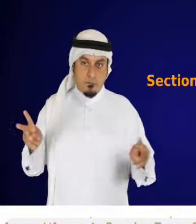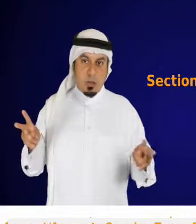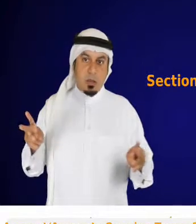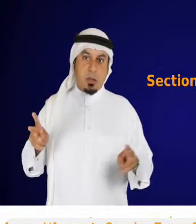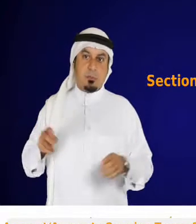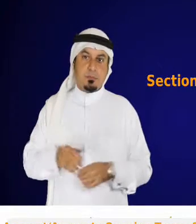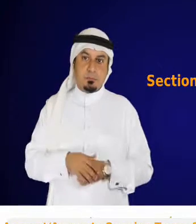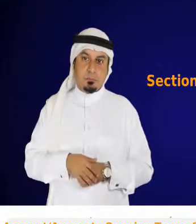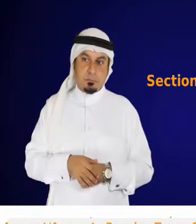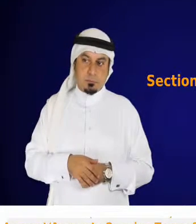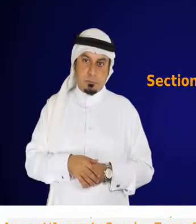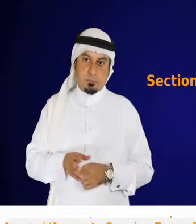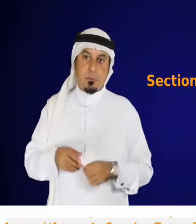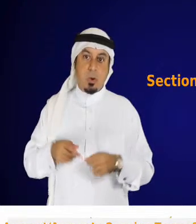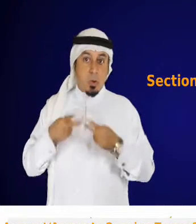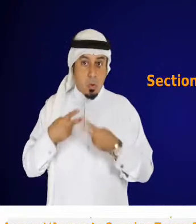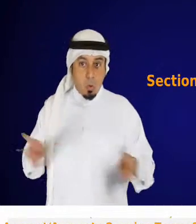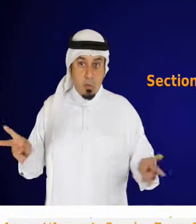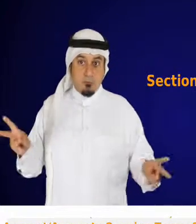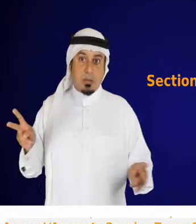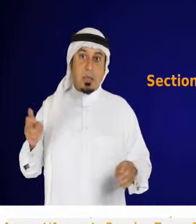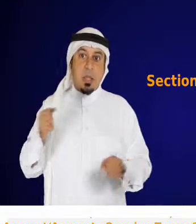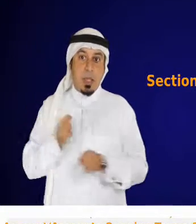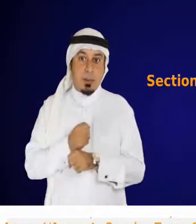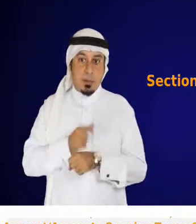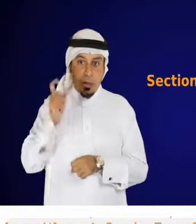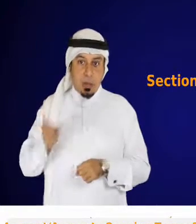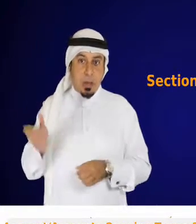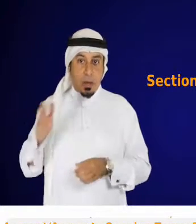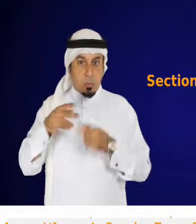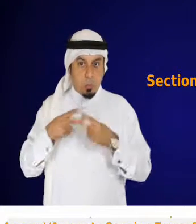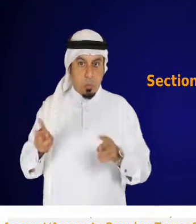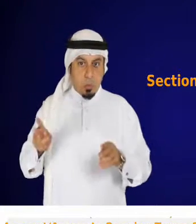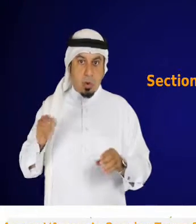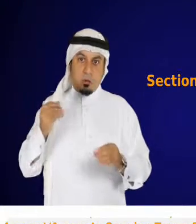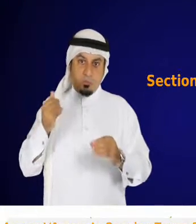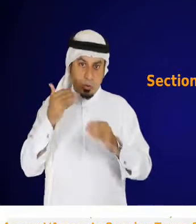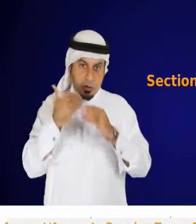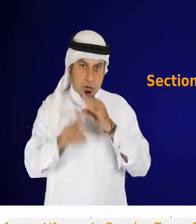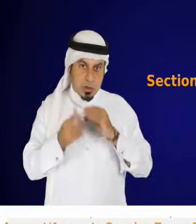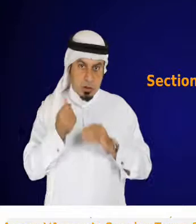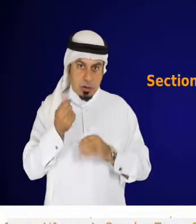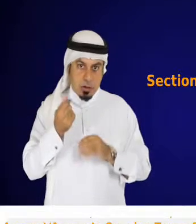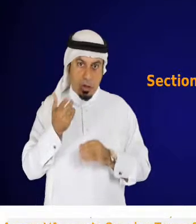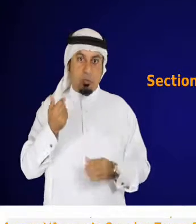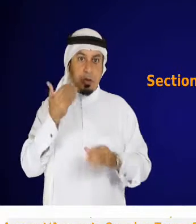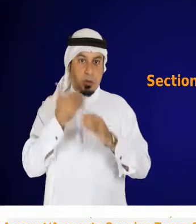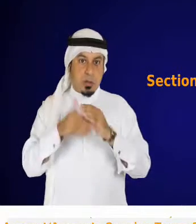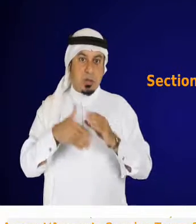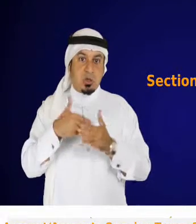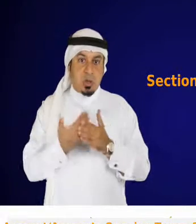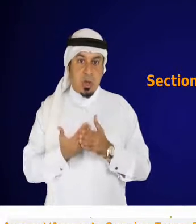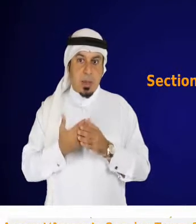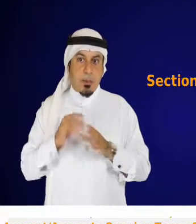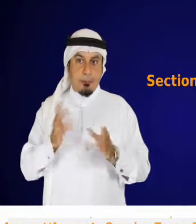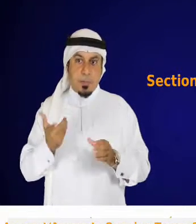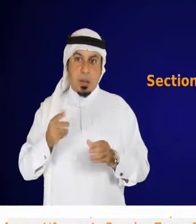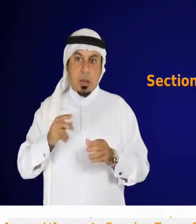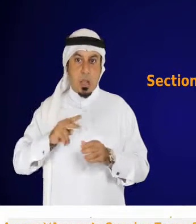'36. The customer hereby agrees to accept cash, checks deposit, and inward remittances in his account by other parties unless he